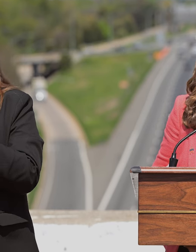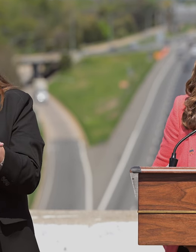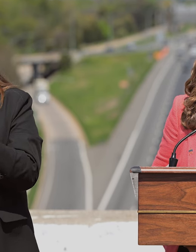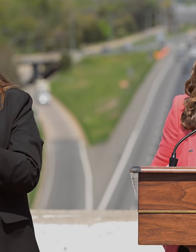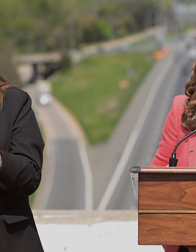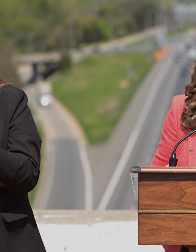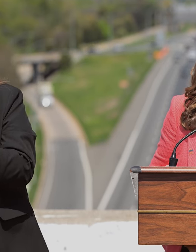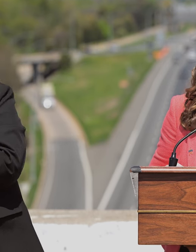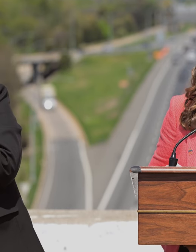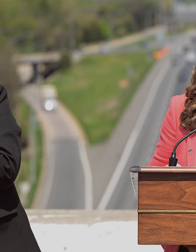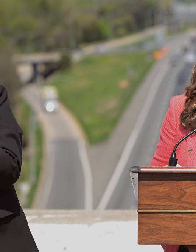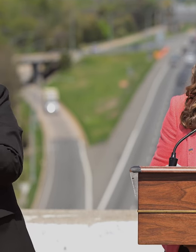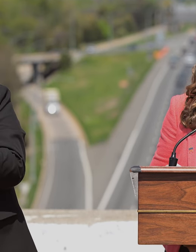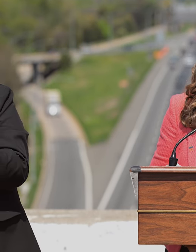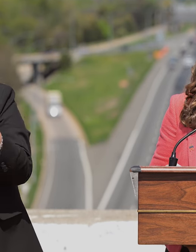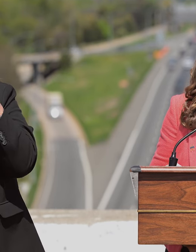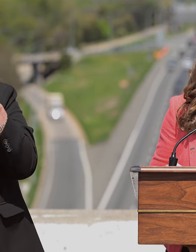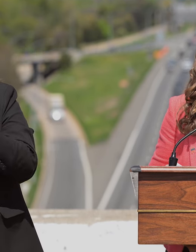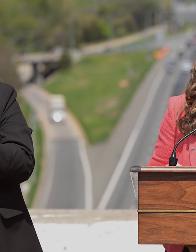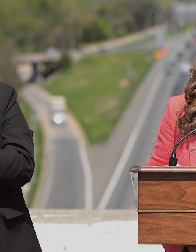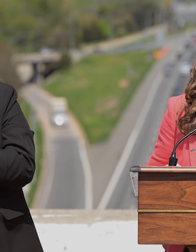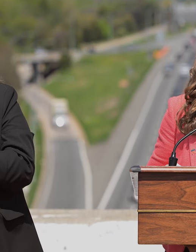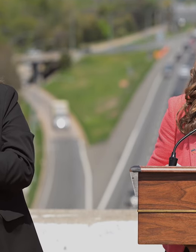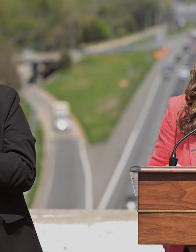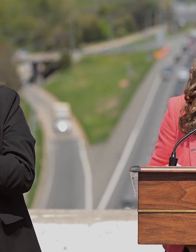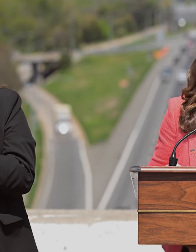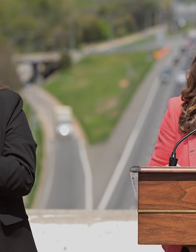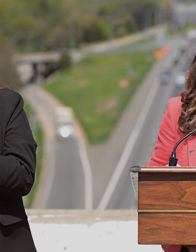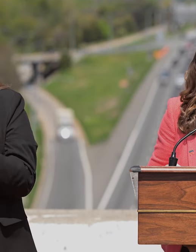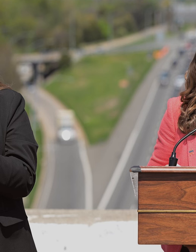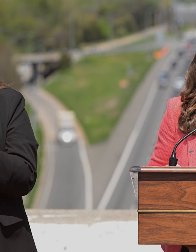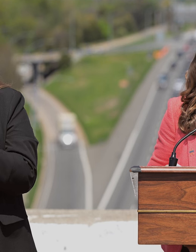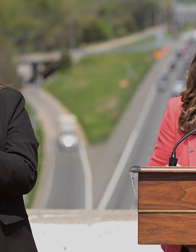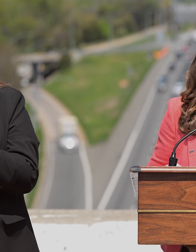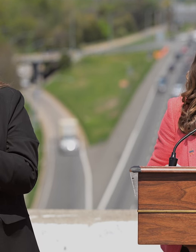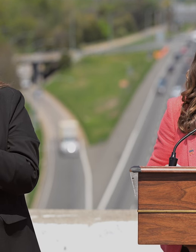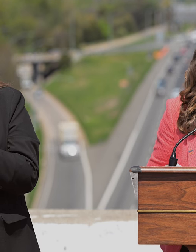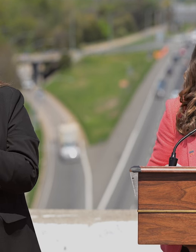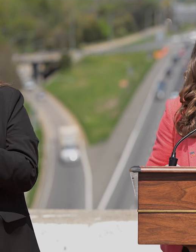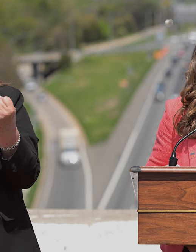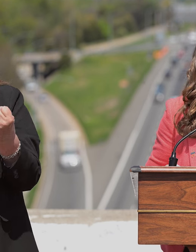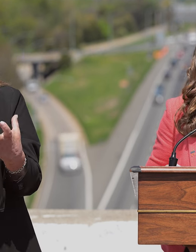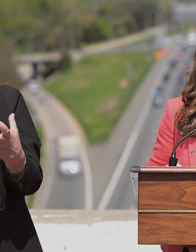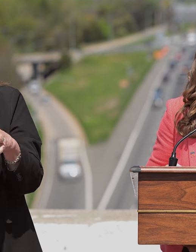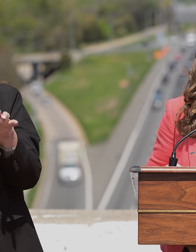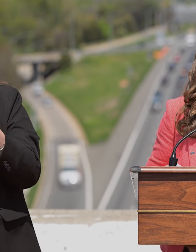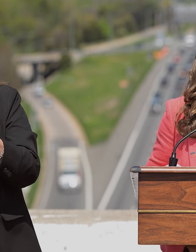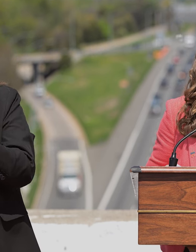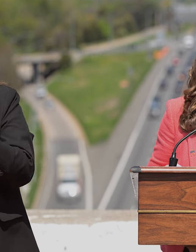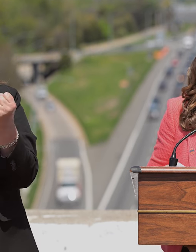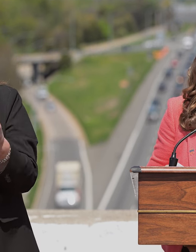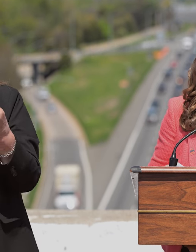down, and paying attention to work zones. This is always just a reminder that one driver's actions behind the wheel can have a